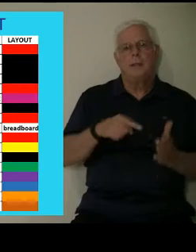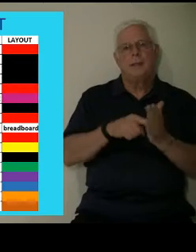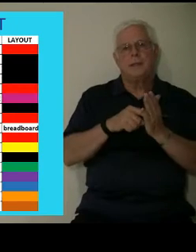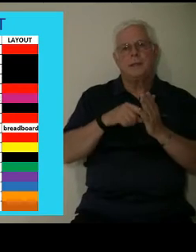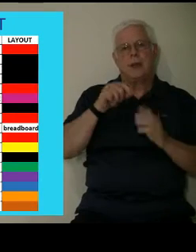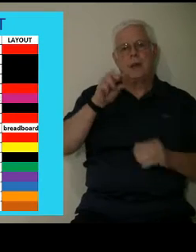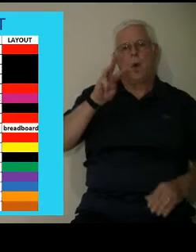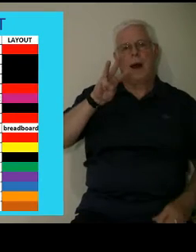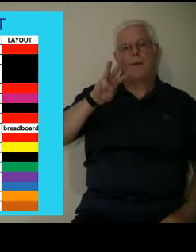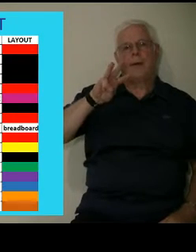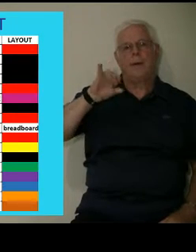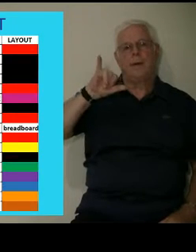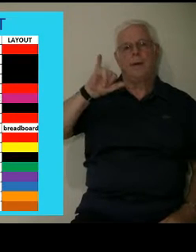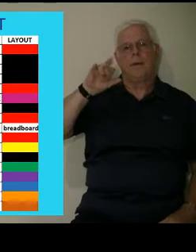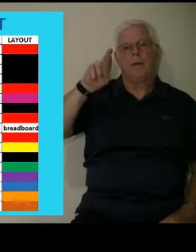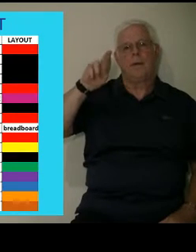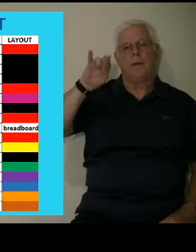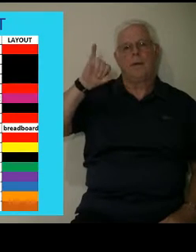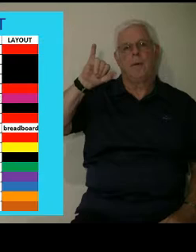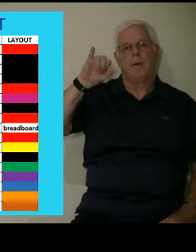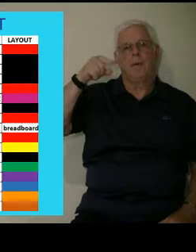This is a wiring